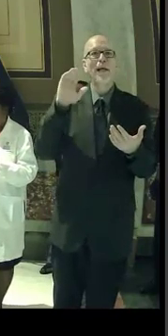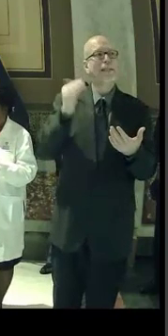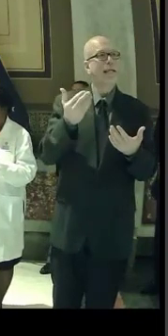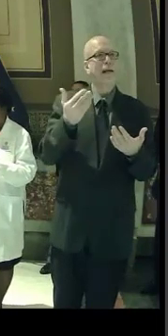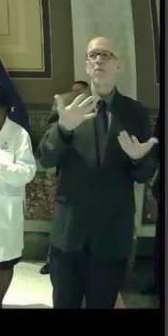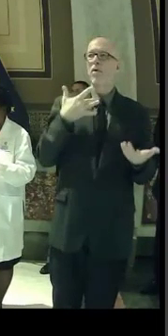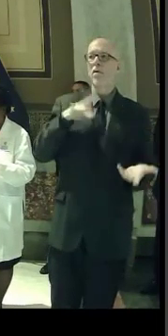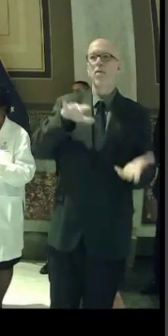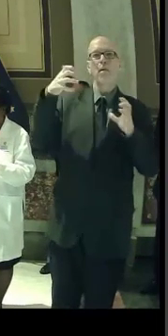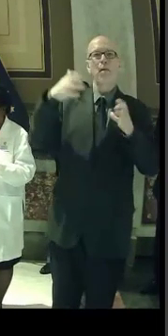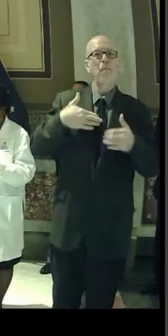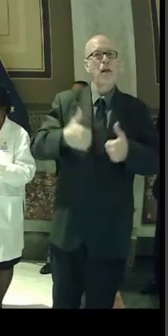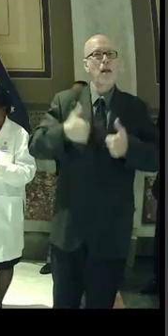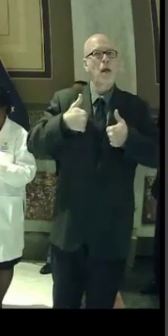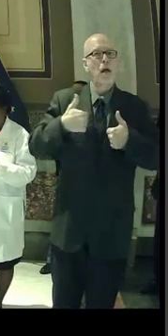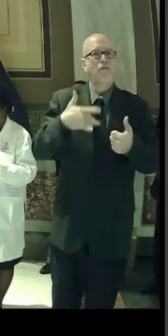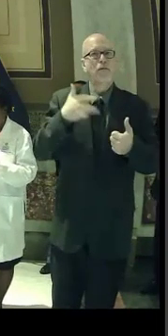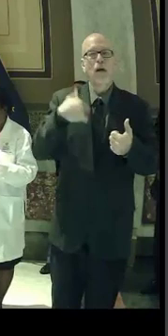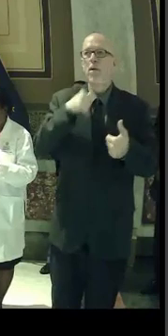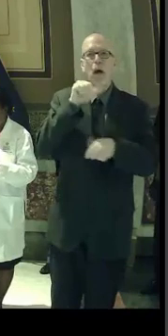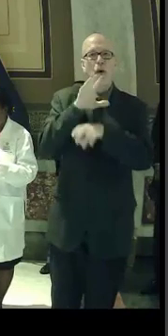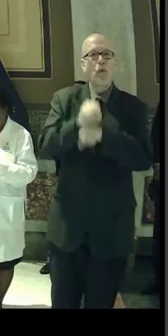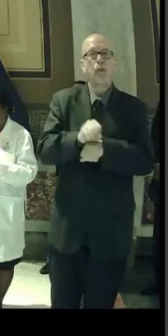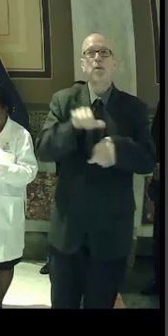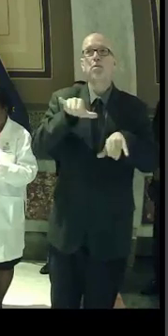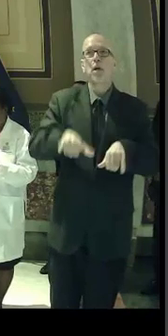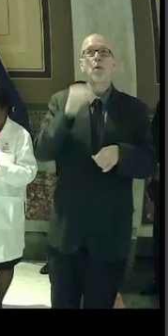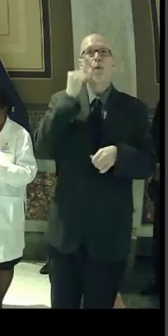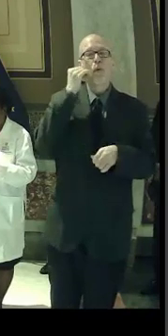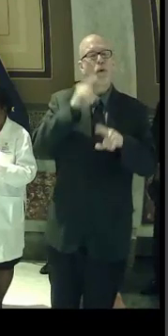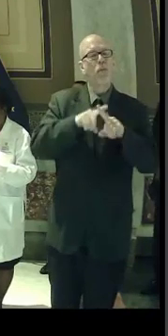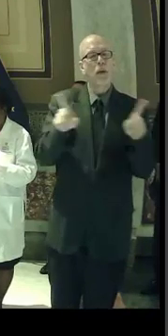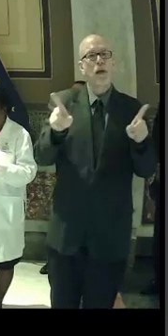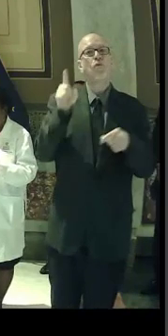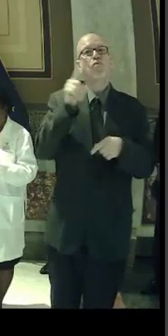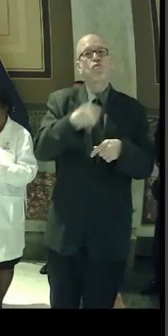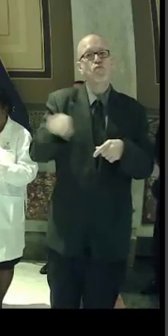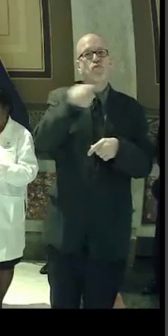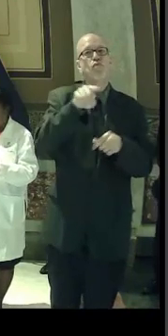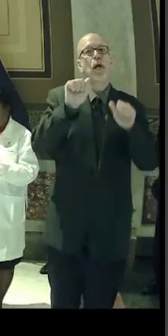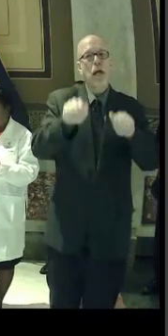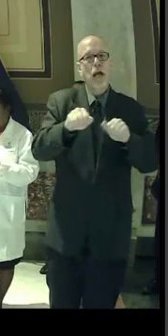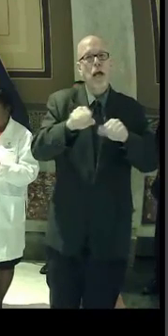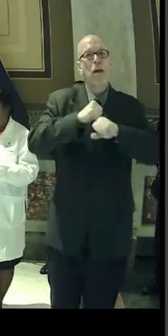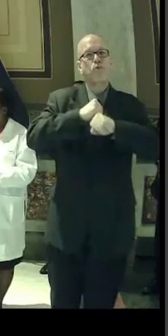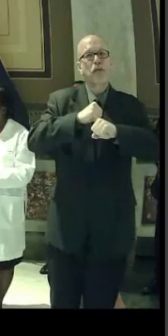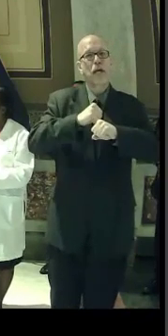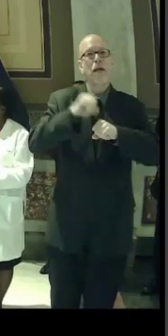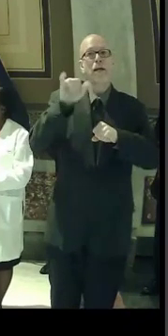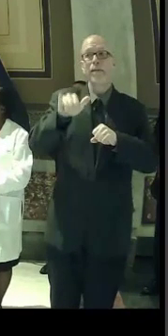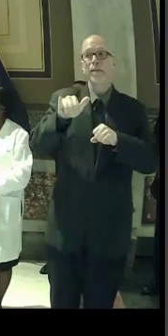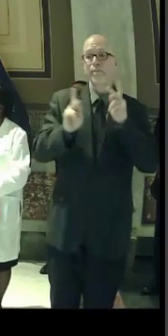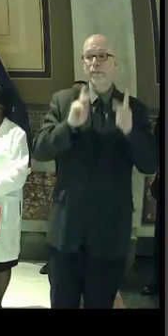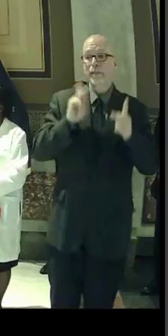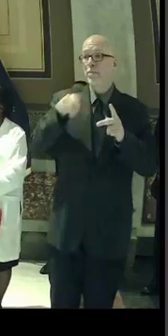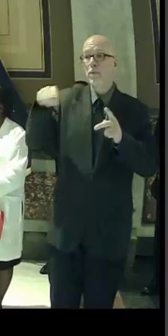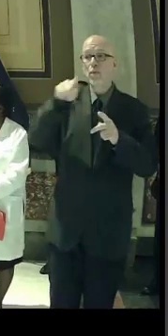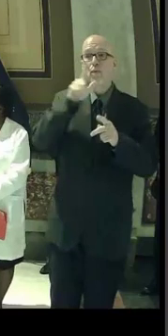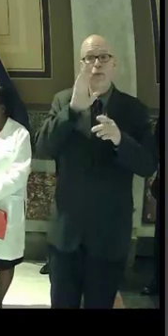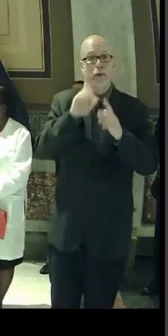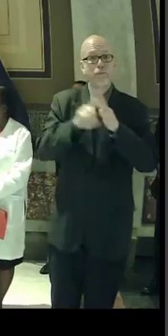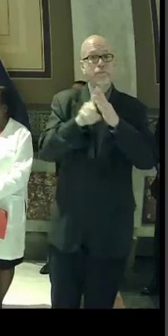inconveniences in Hoosiers' lives, and we're not used to that. But this is what you can do to protect this vulnerable population that will end